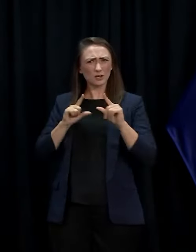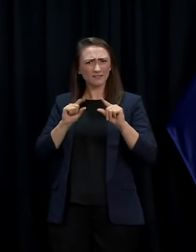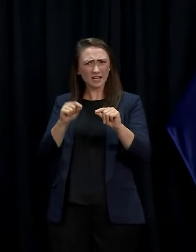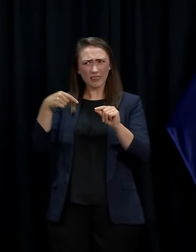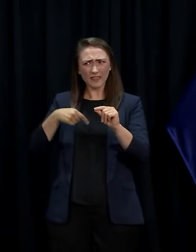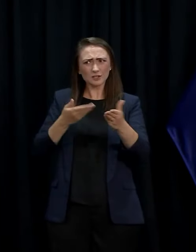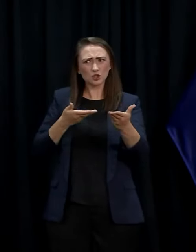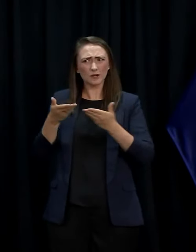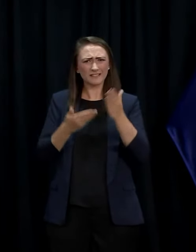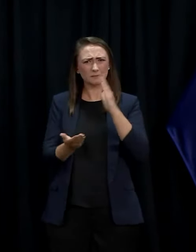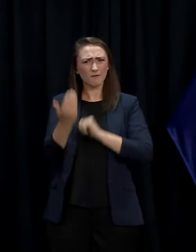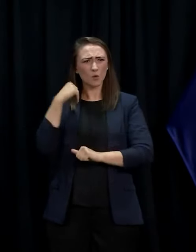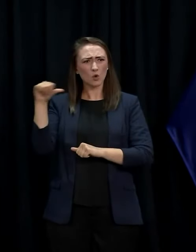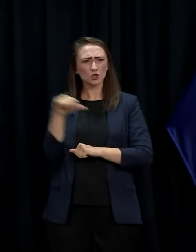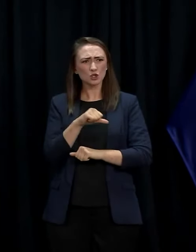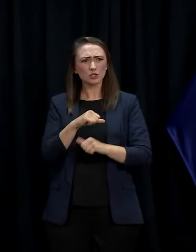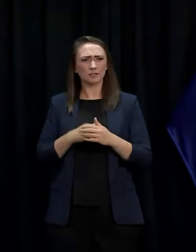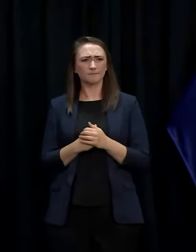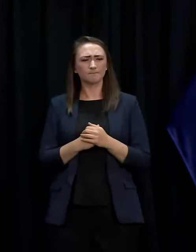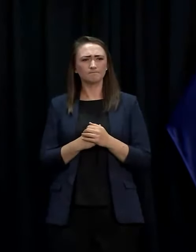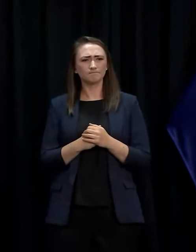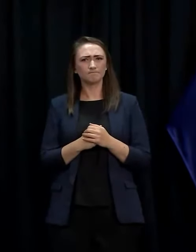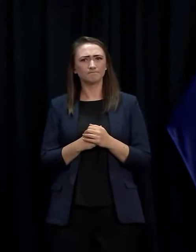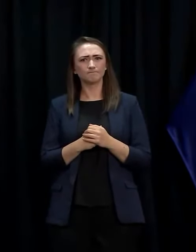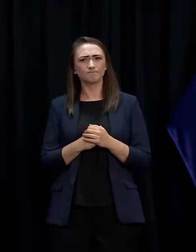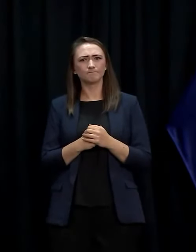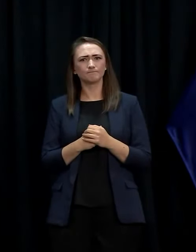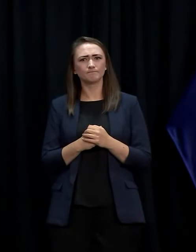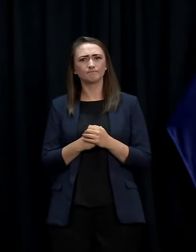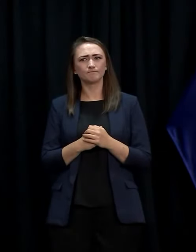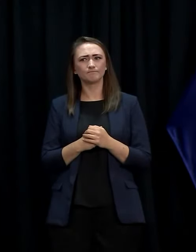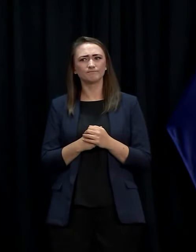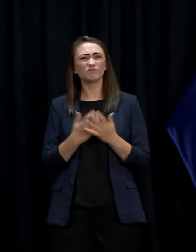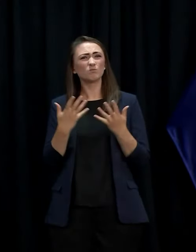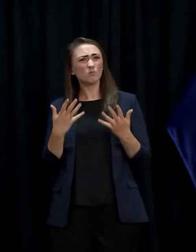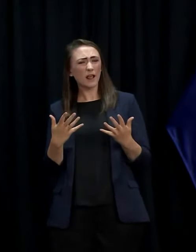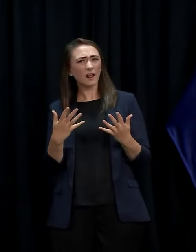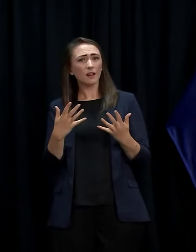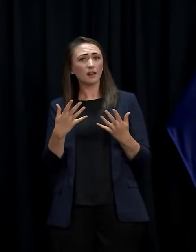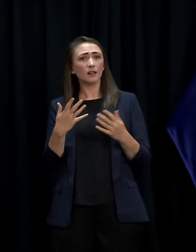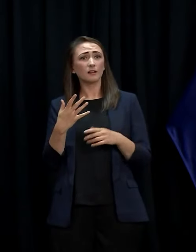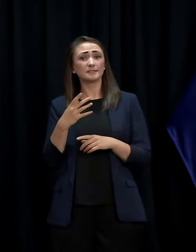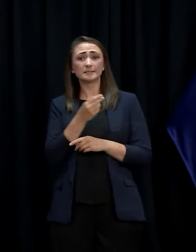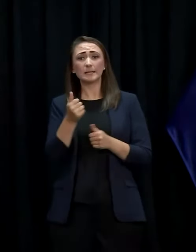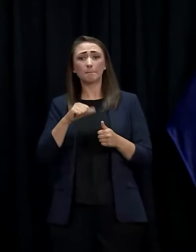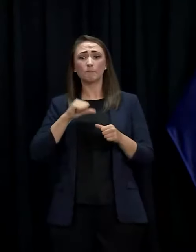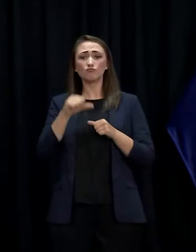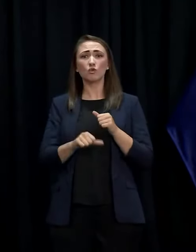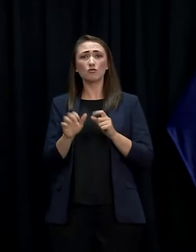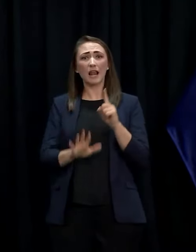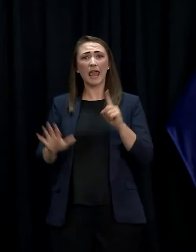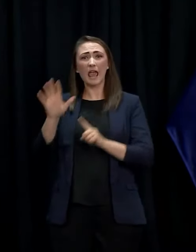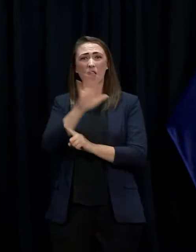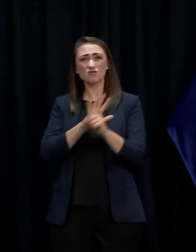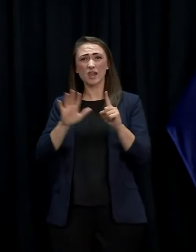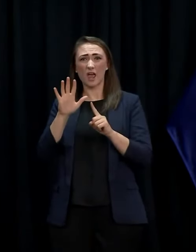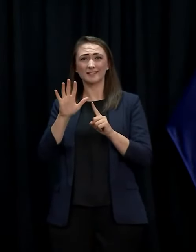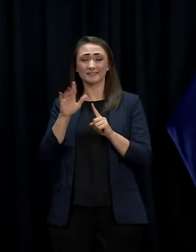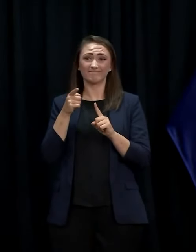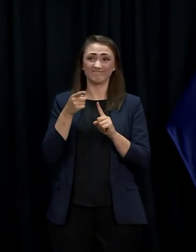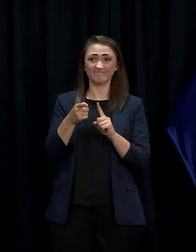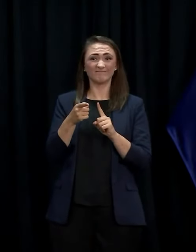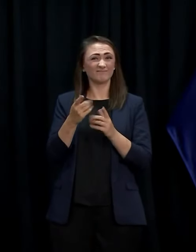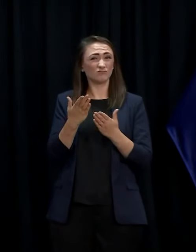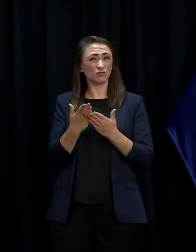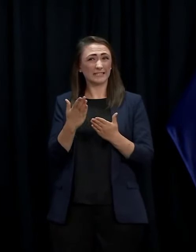already? The peak will be working its way through the rest of the community. Some of those rural and isolated areas will be among the last people to